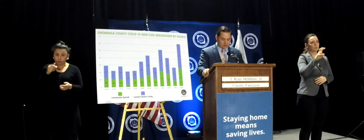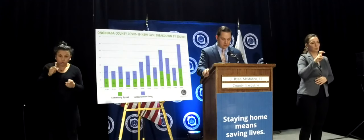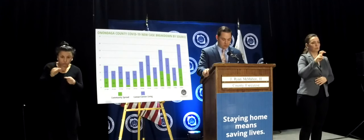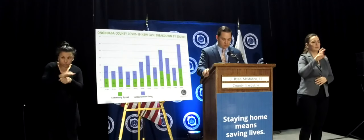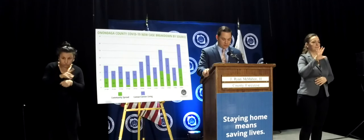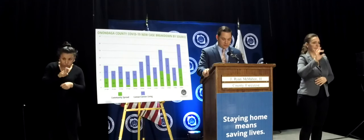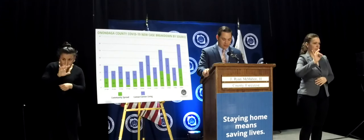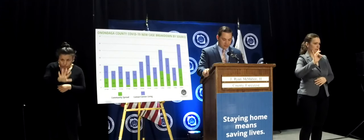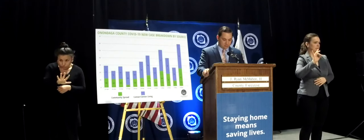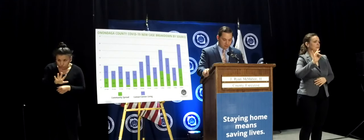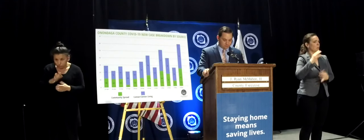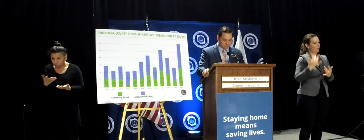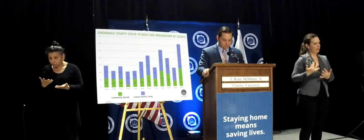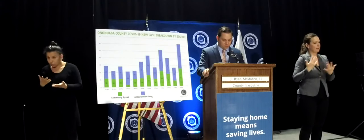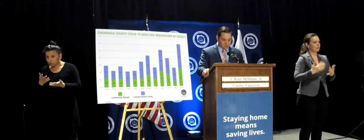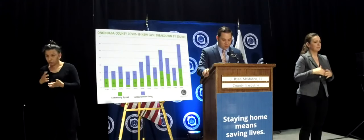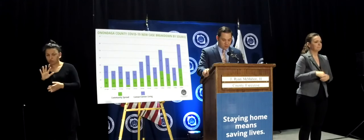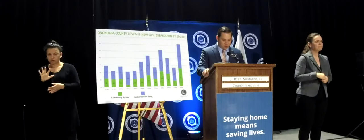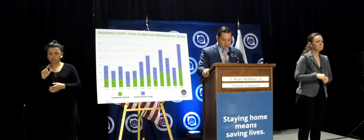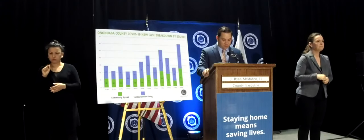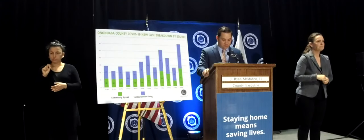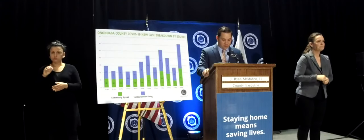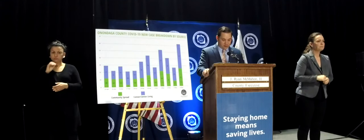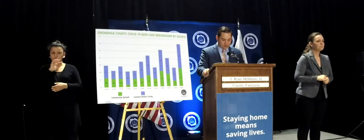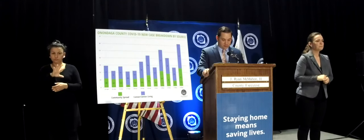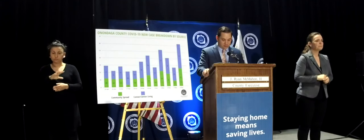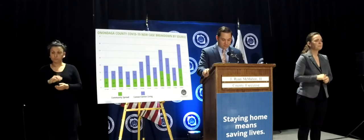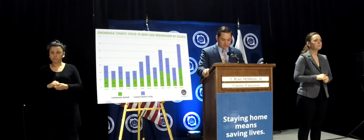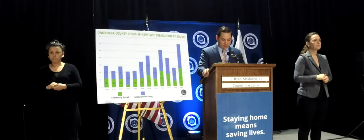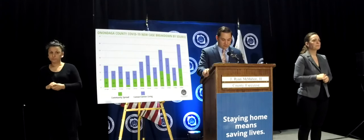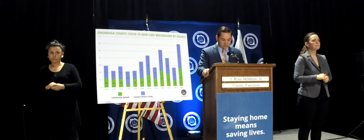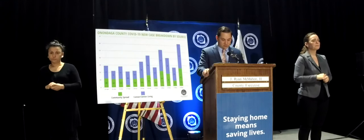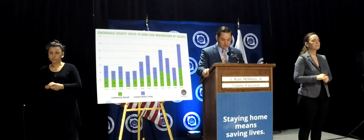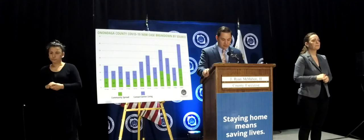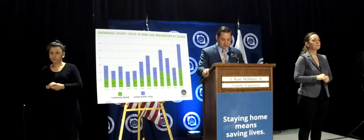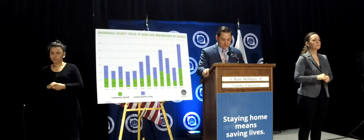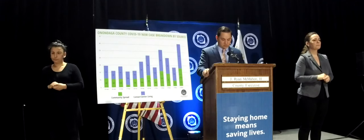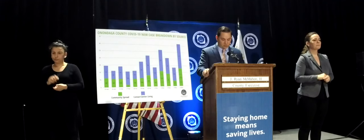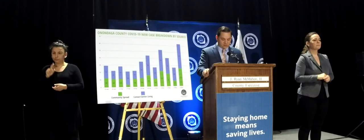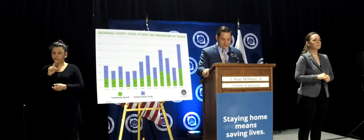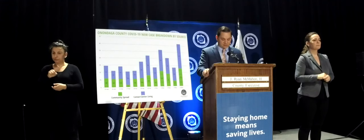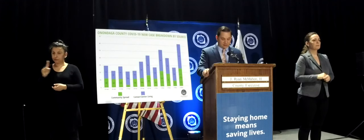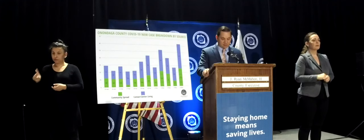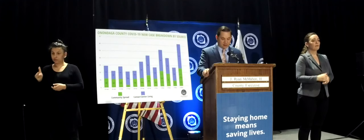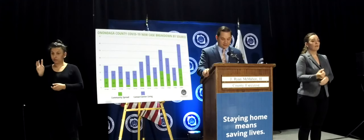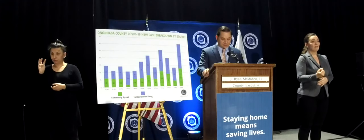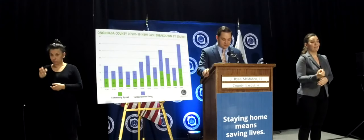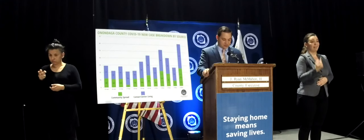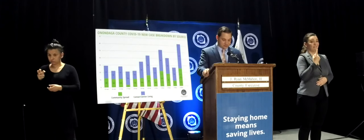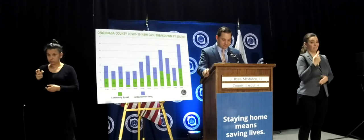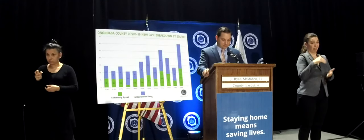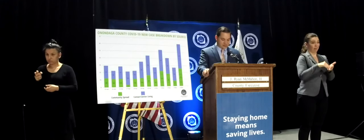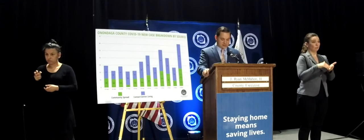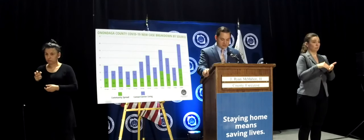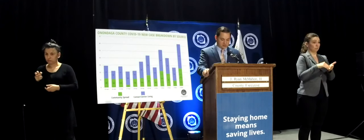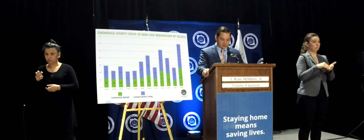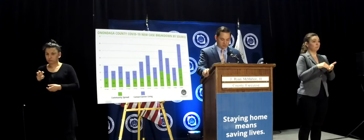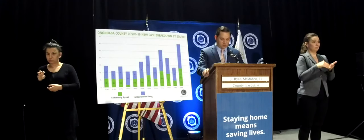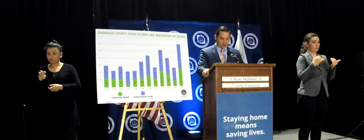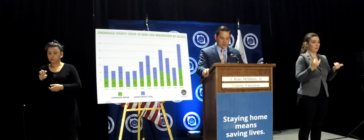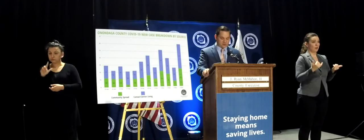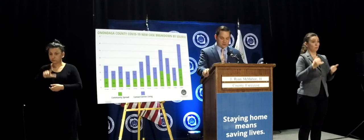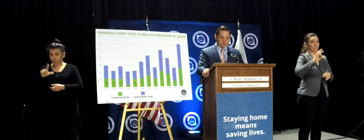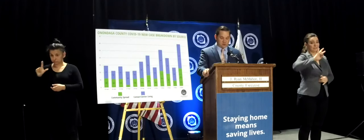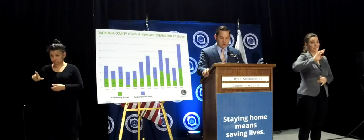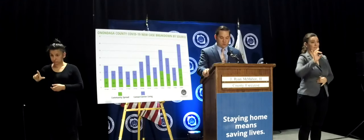that. We'll get to that in a minute. There have been 11,000, now at this point, 78 positive tests. That is 63